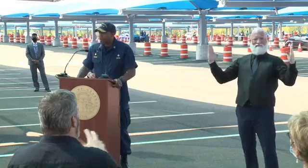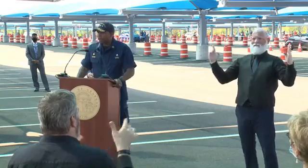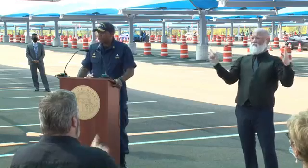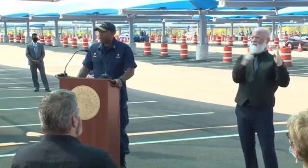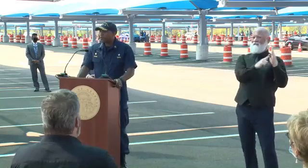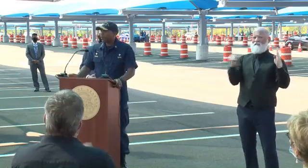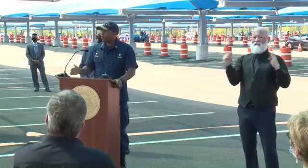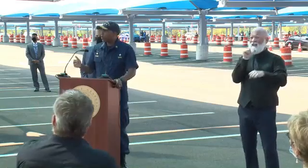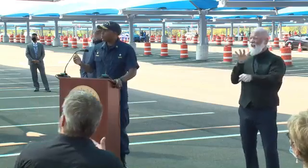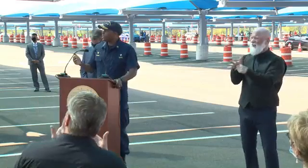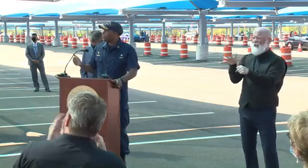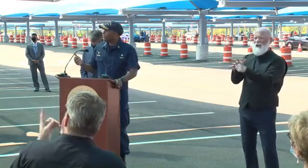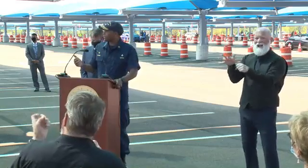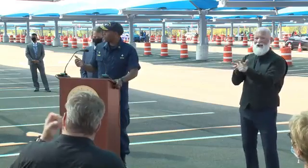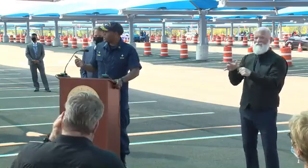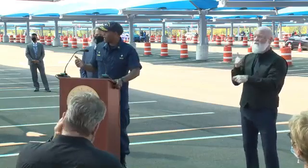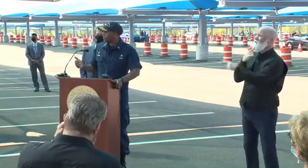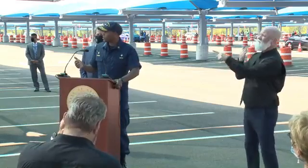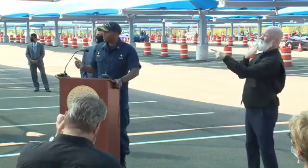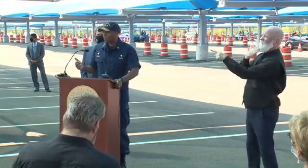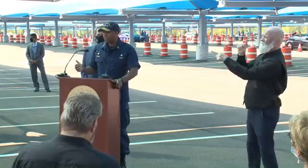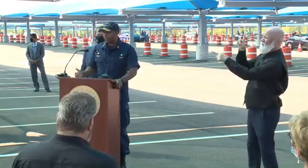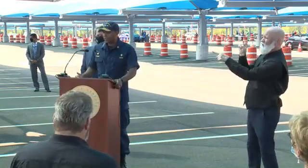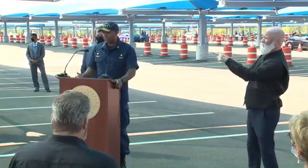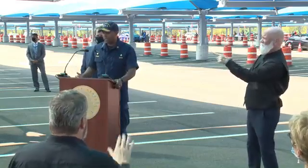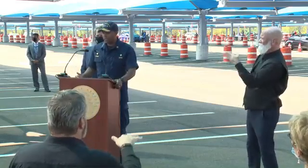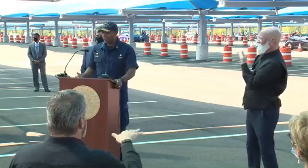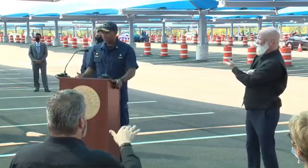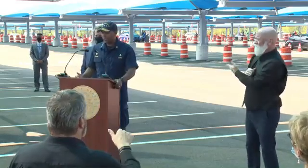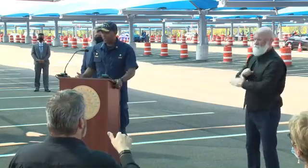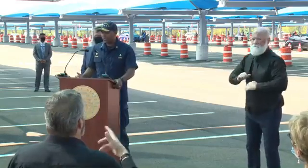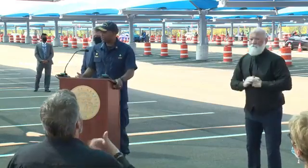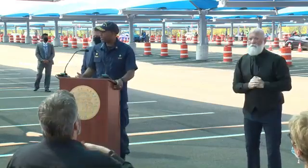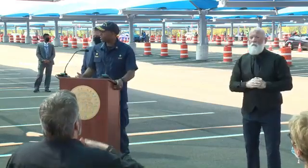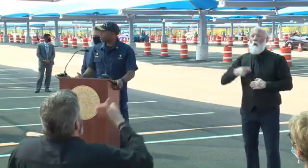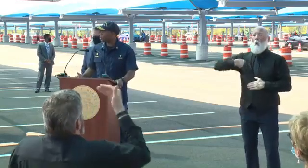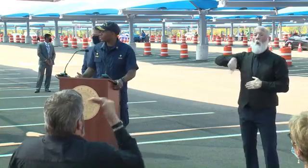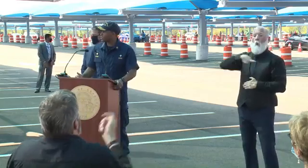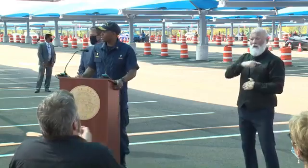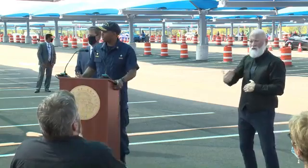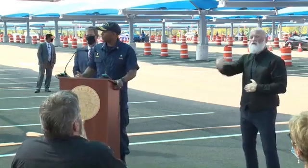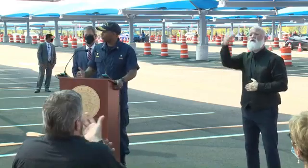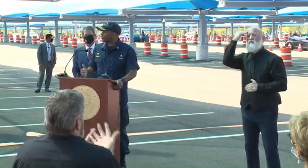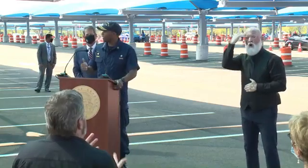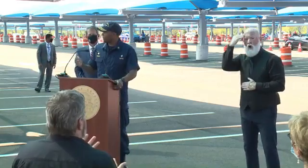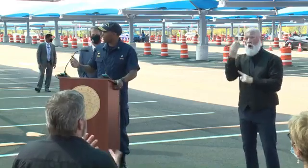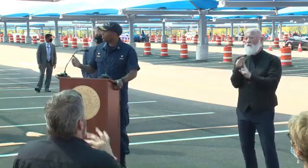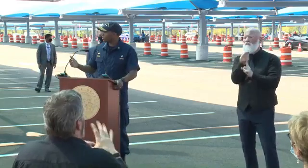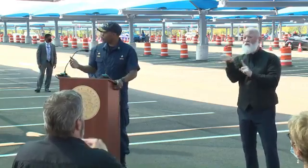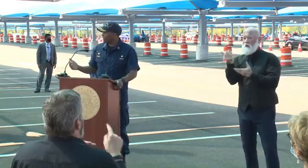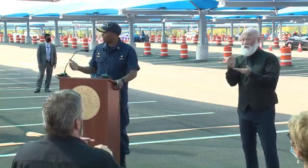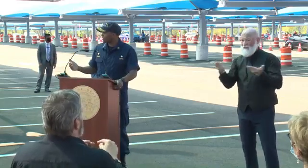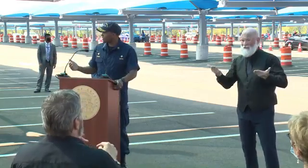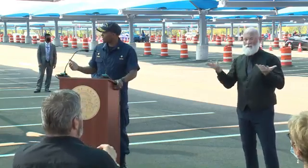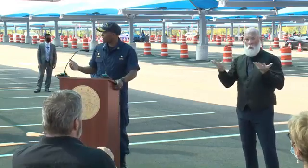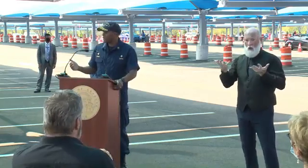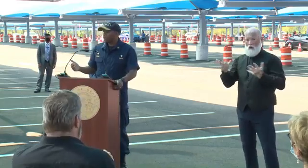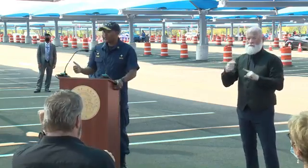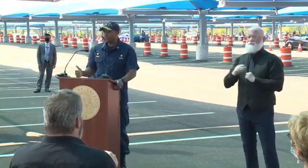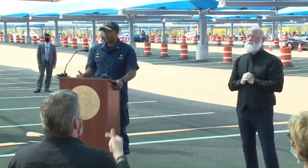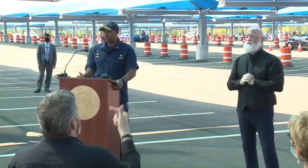question. What we know about this virus is that the disease course is usually about 2